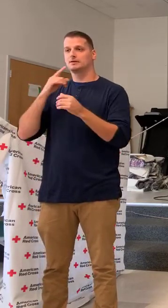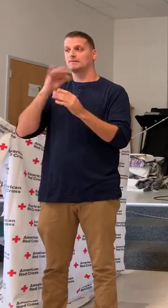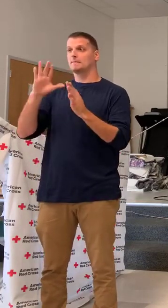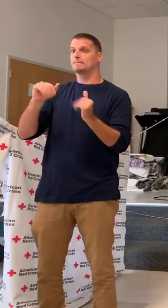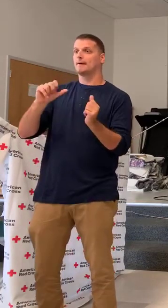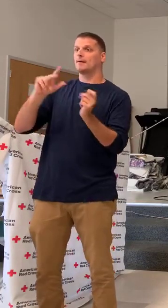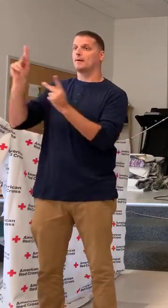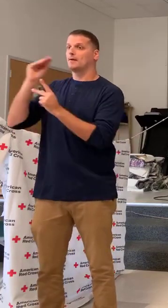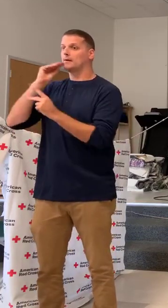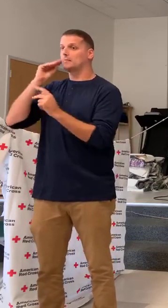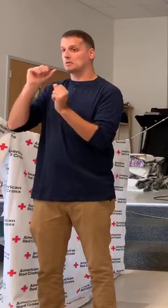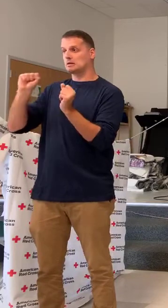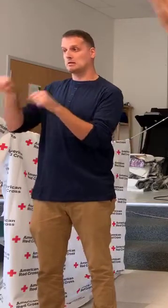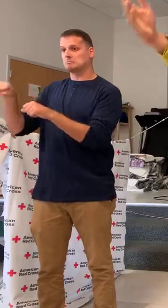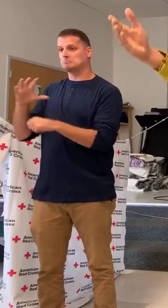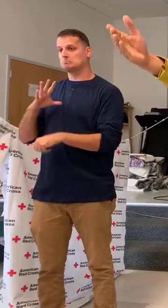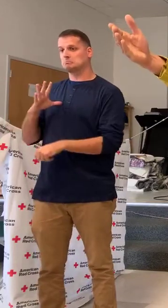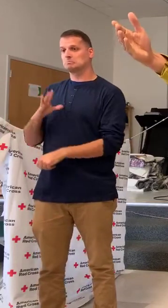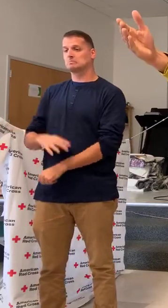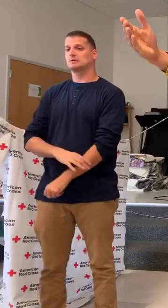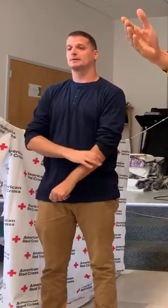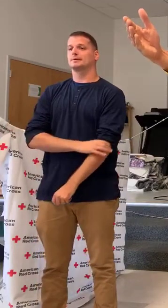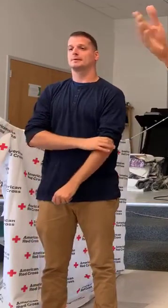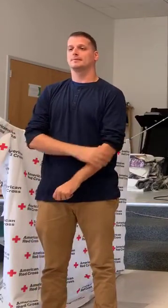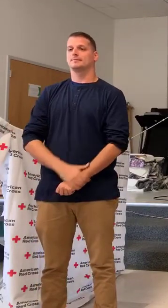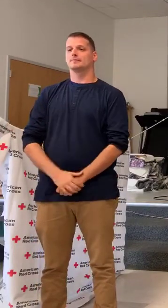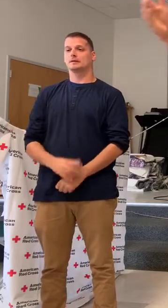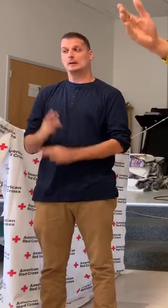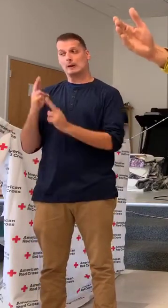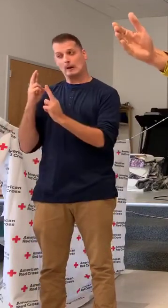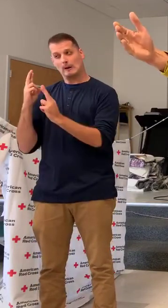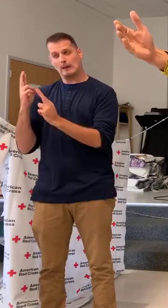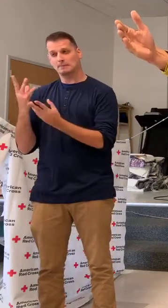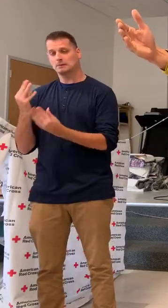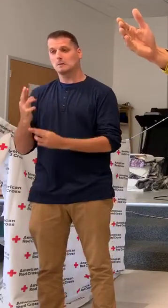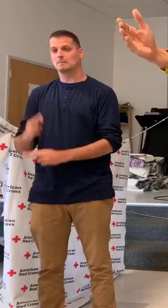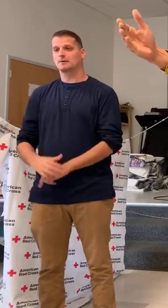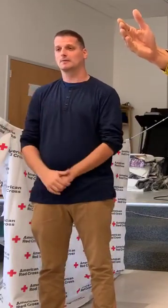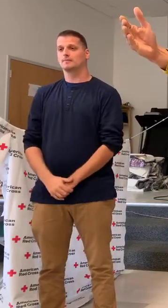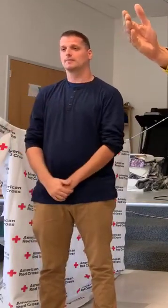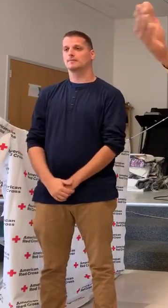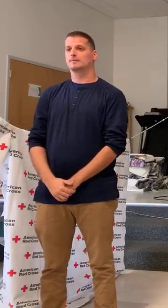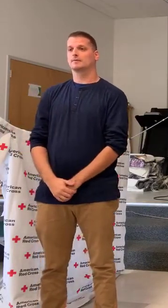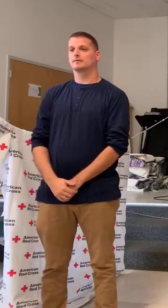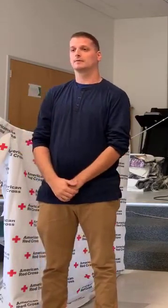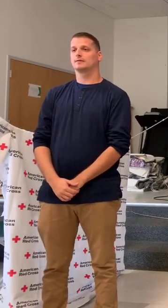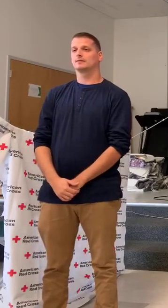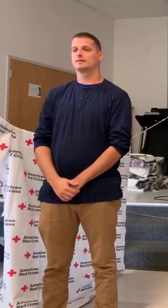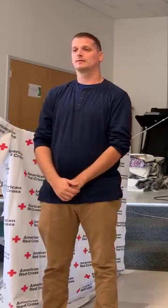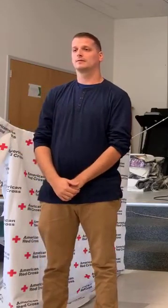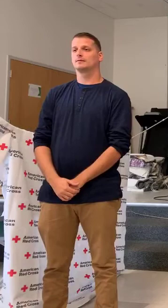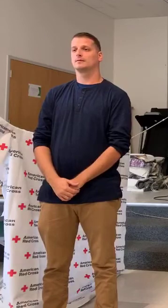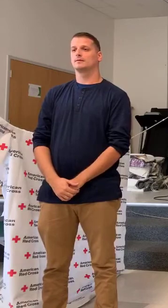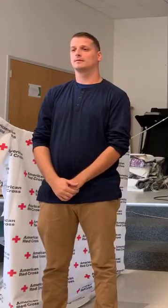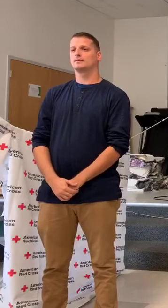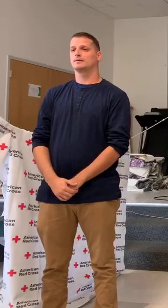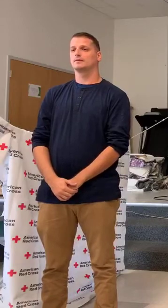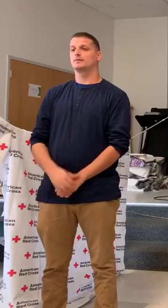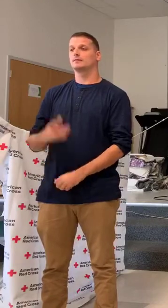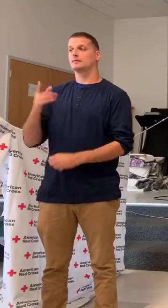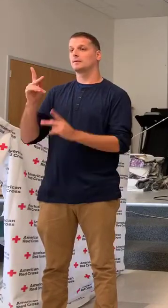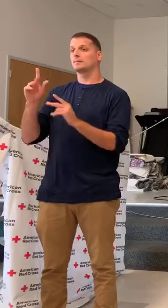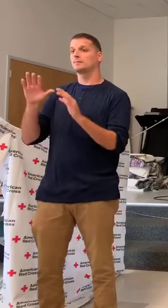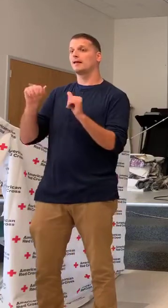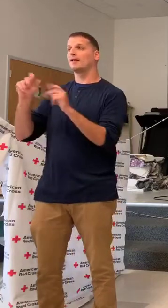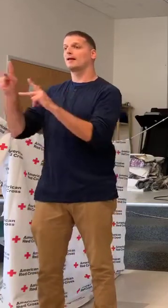head nodding, then that means that after reentry would be still support here by the Red Cross. Is that what we all heard Bill say? Absolutely. Okay, so